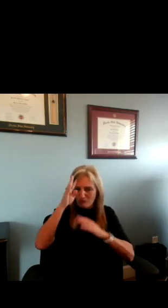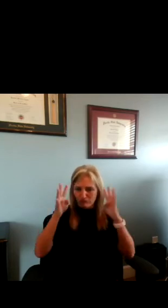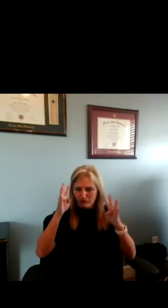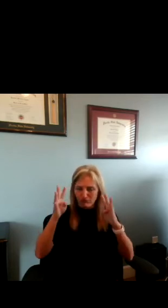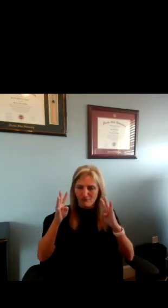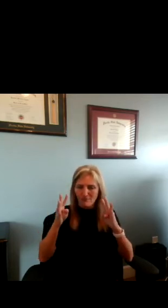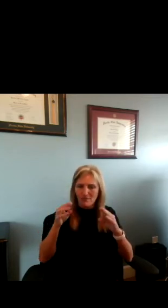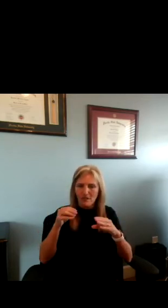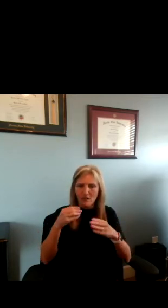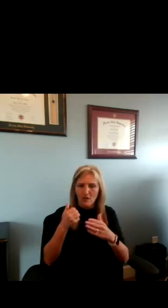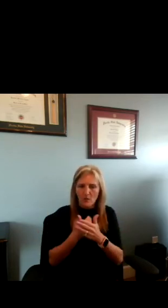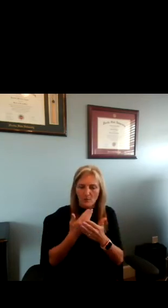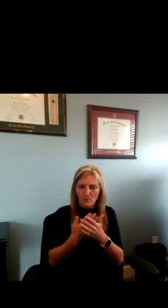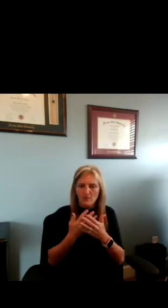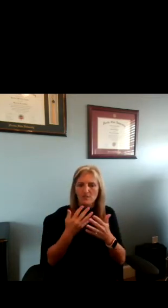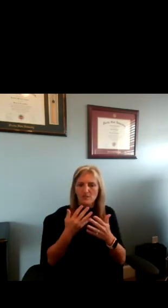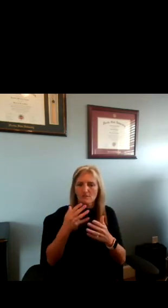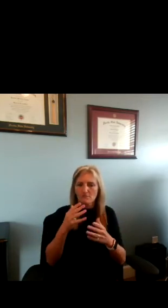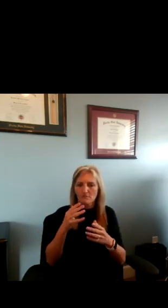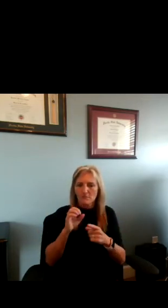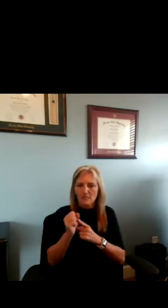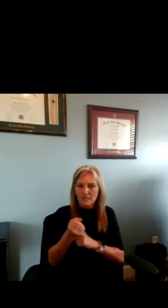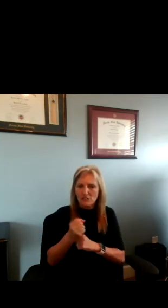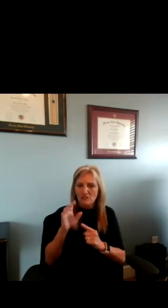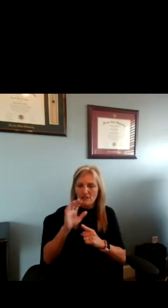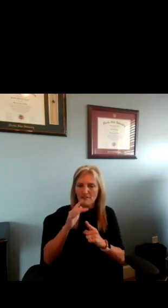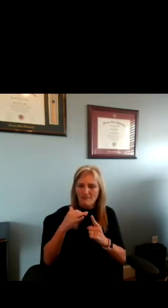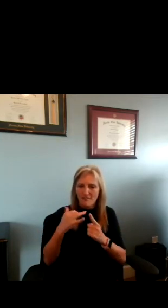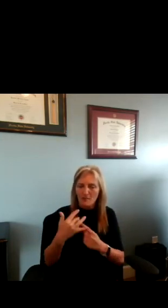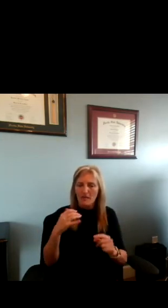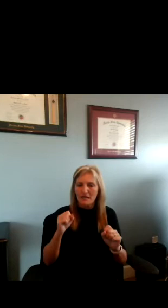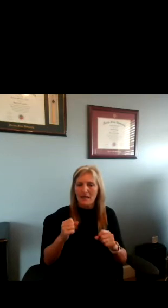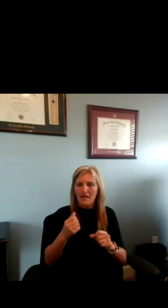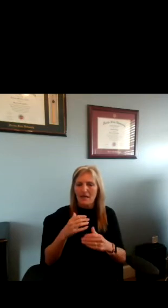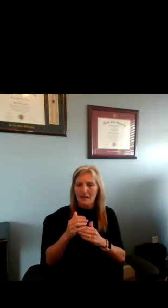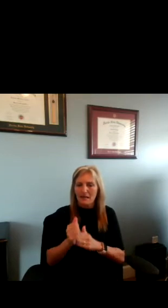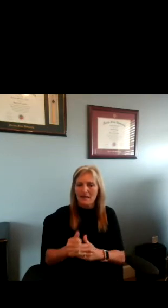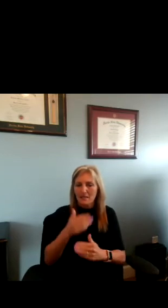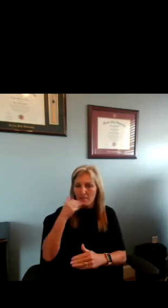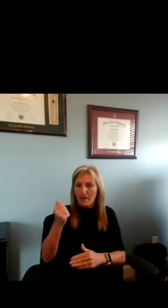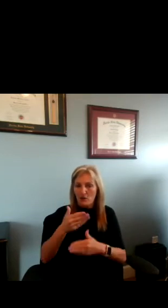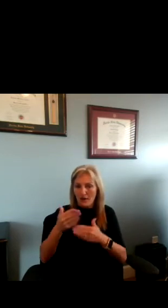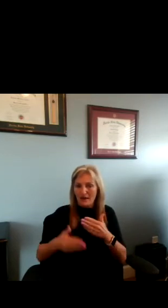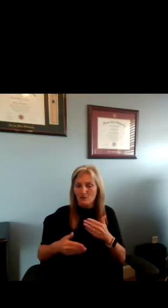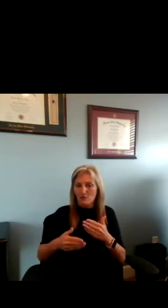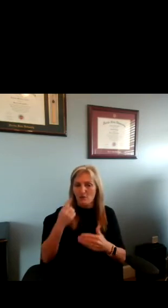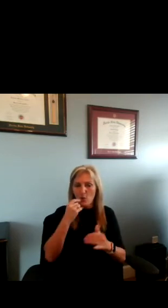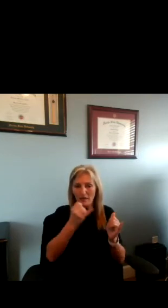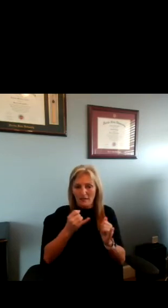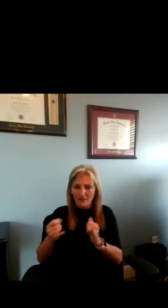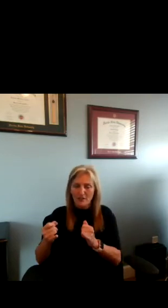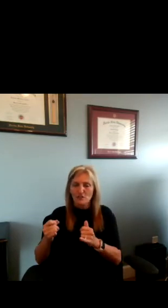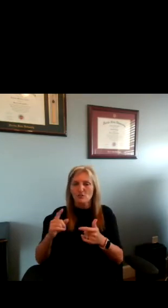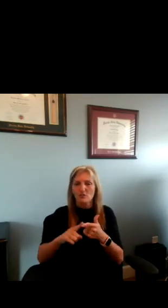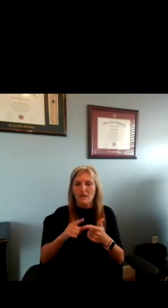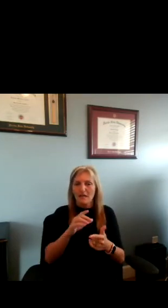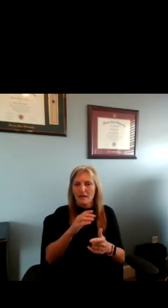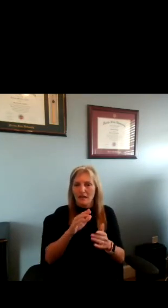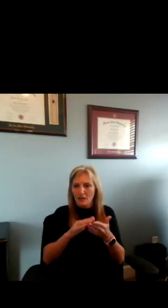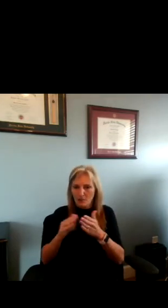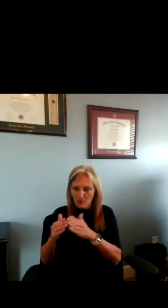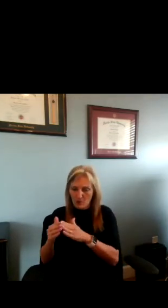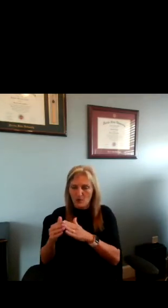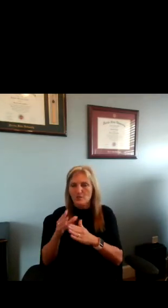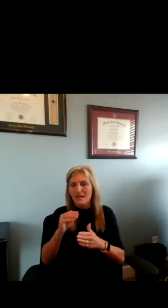prison conditions and environments can lead to better outcomes for individuals, systems, and communities, and how these innovations